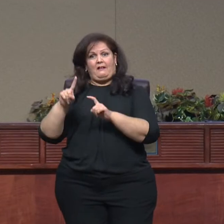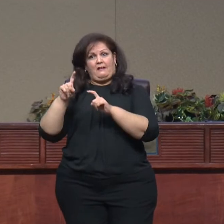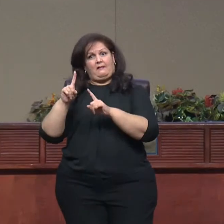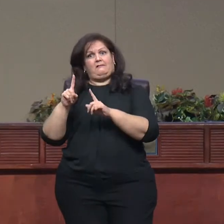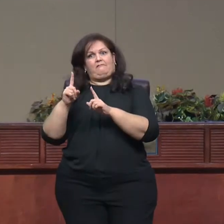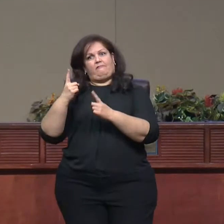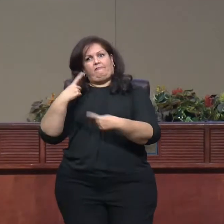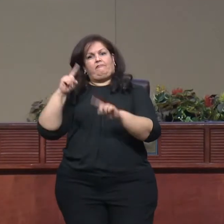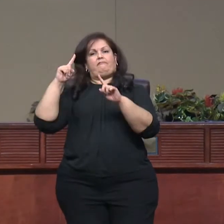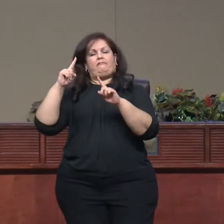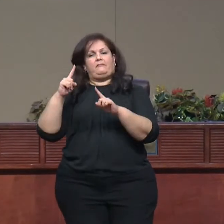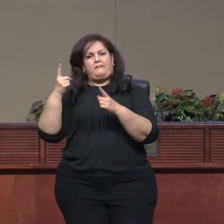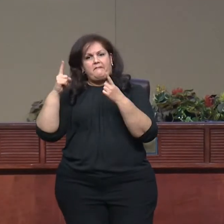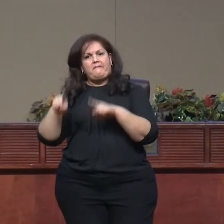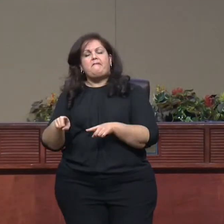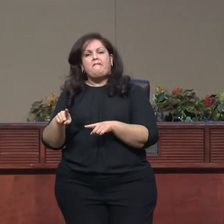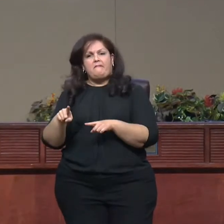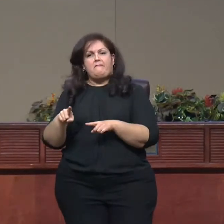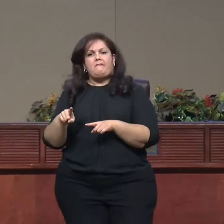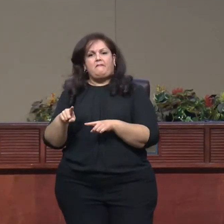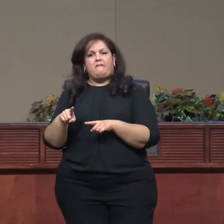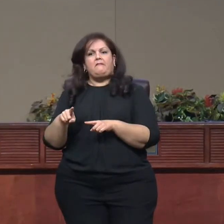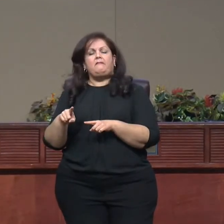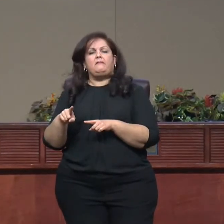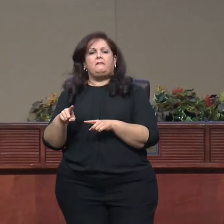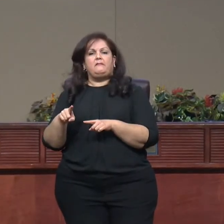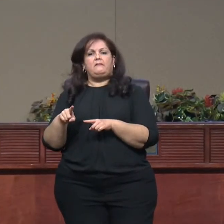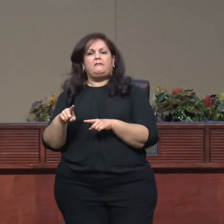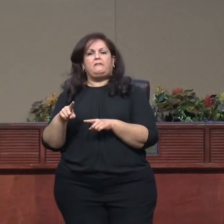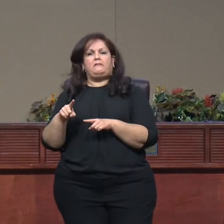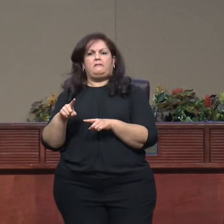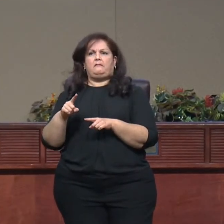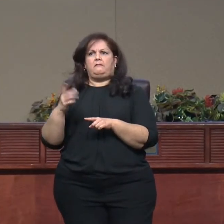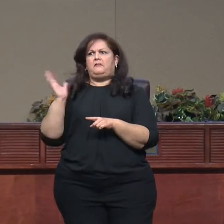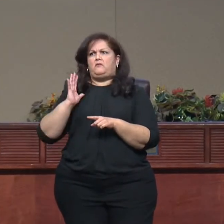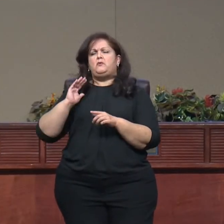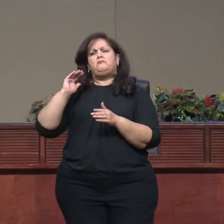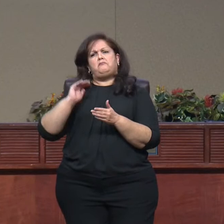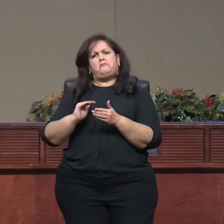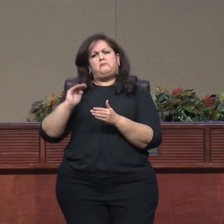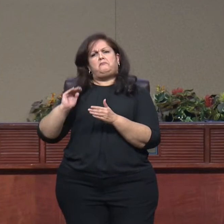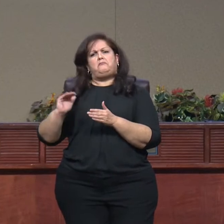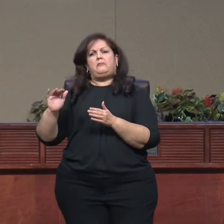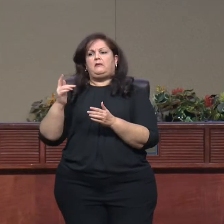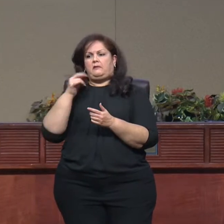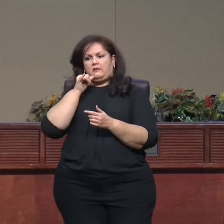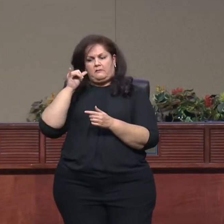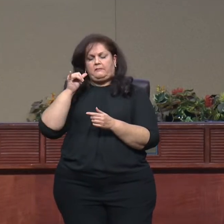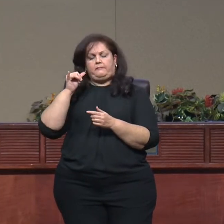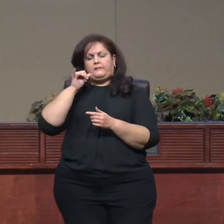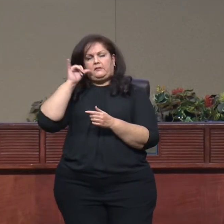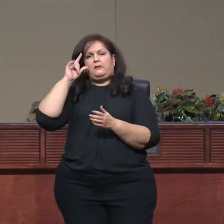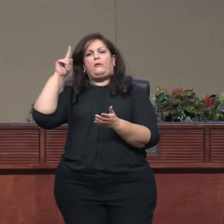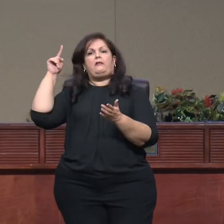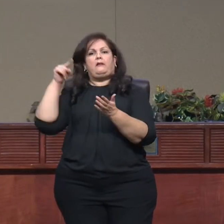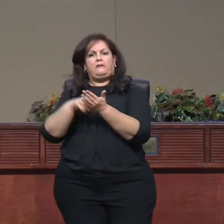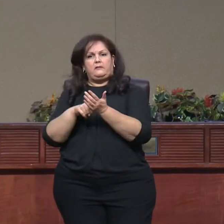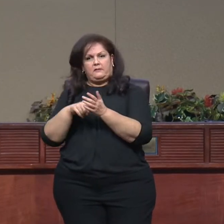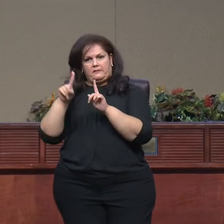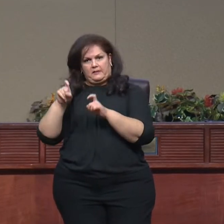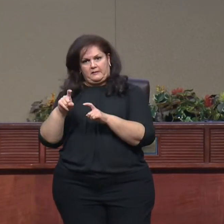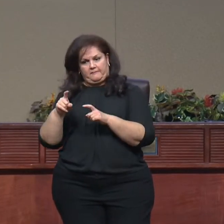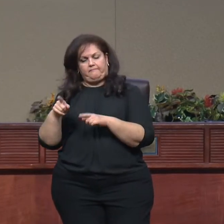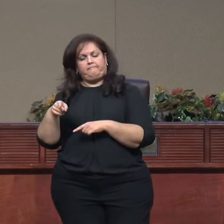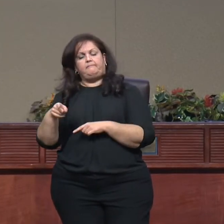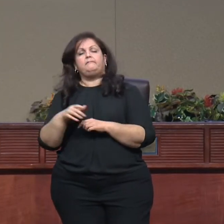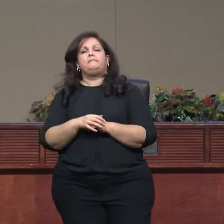one day. The highest number of tests provided since the Convention Center began offering rapid testing.